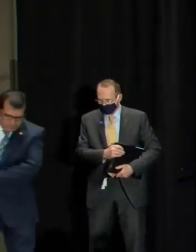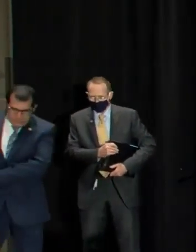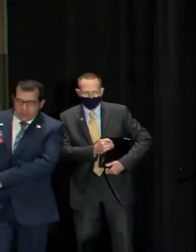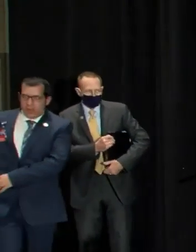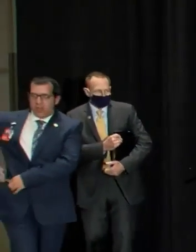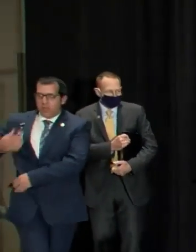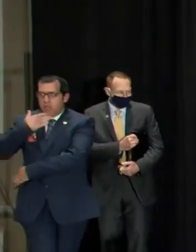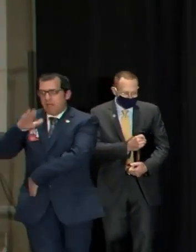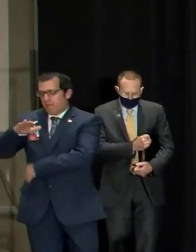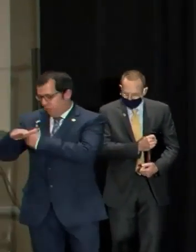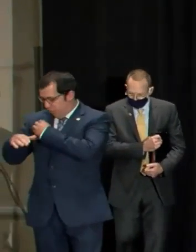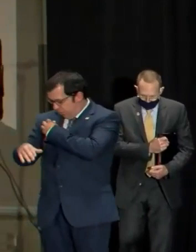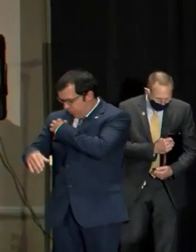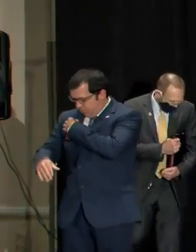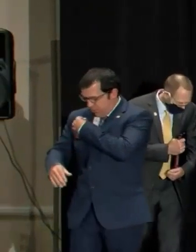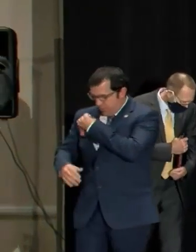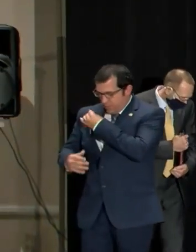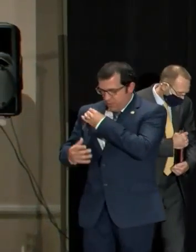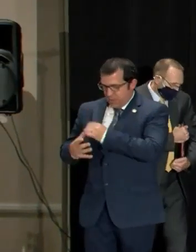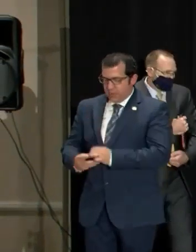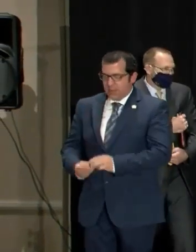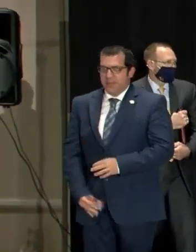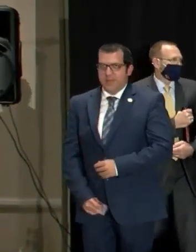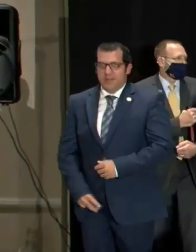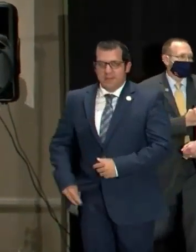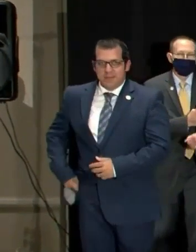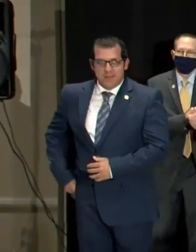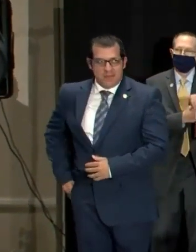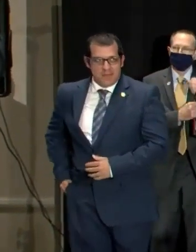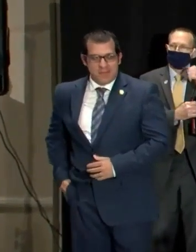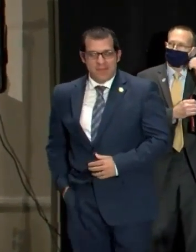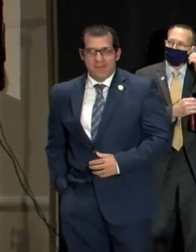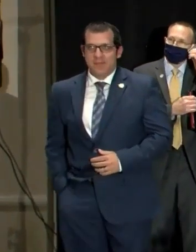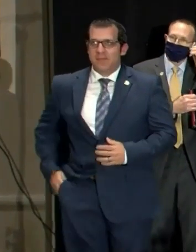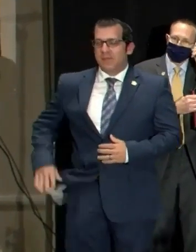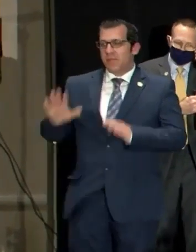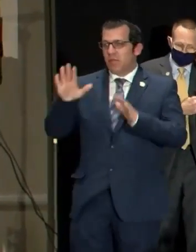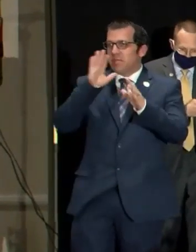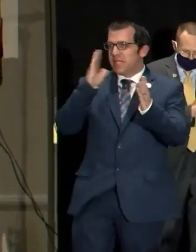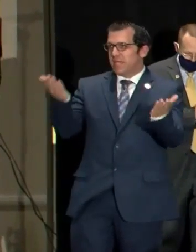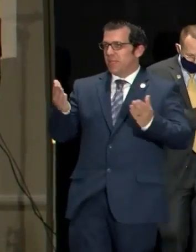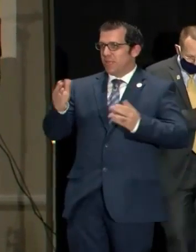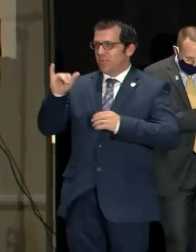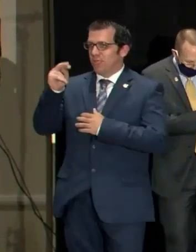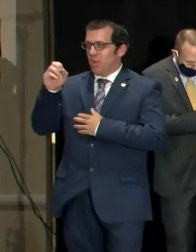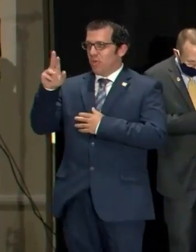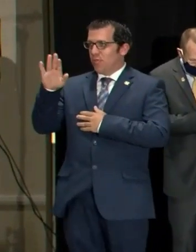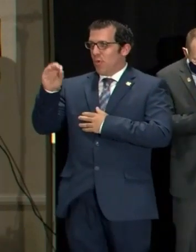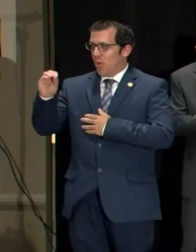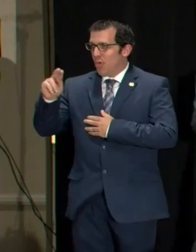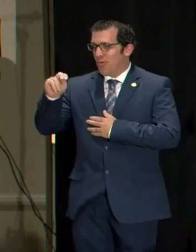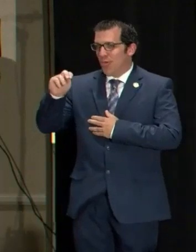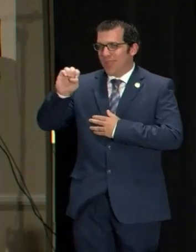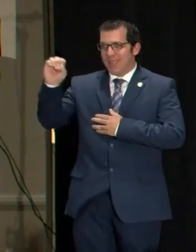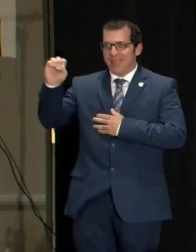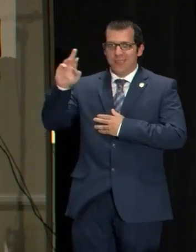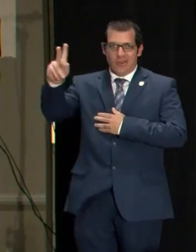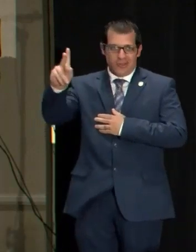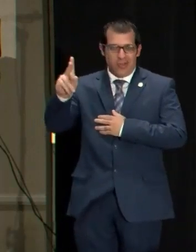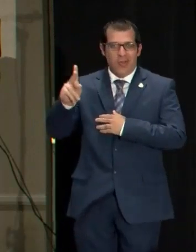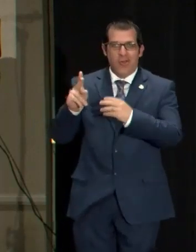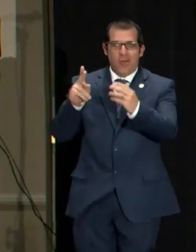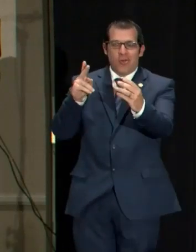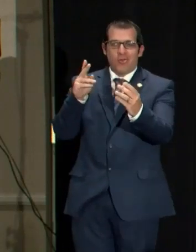Good afternoon to everyone. It is great to be in Jonesboro, in Northeast Arkansas, and to bring